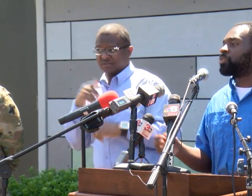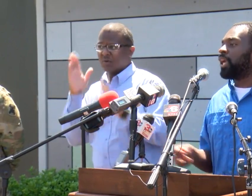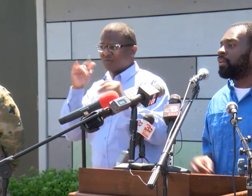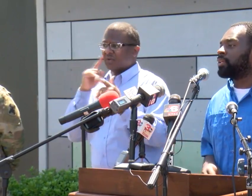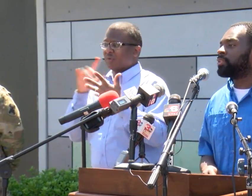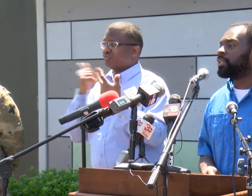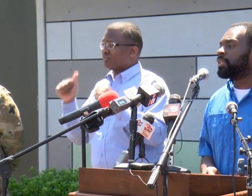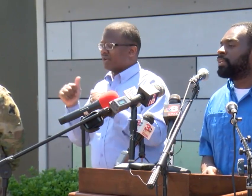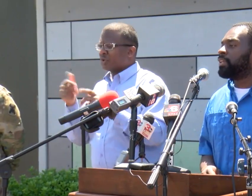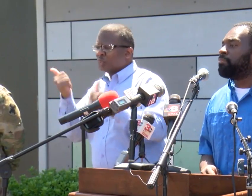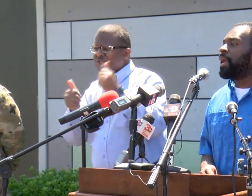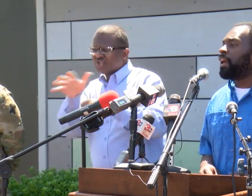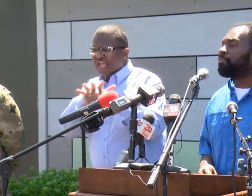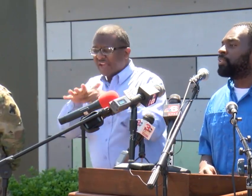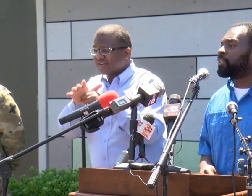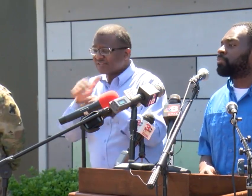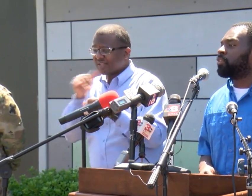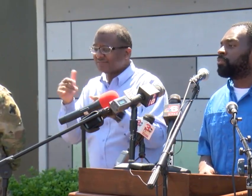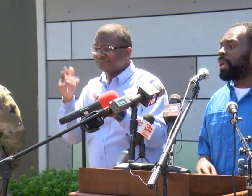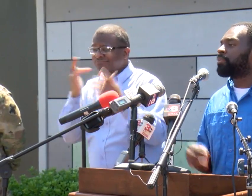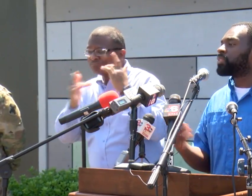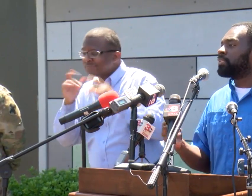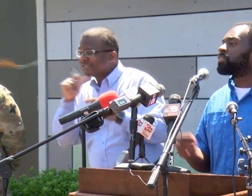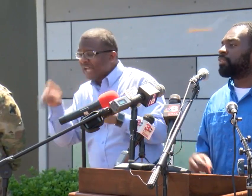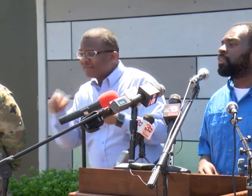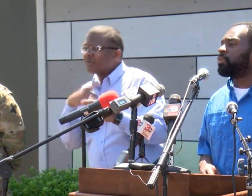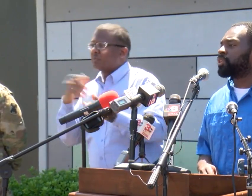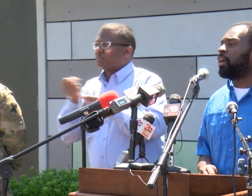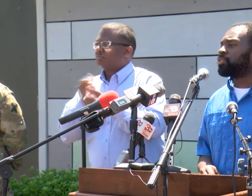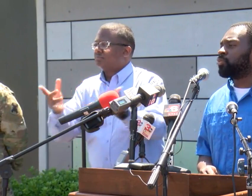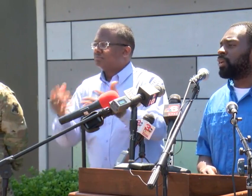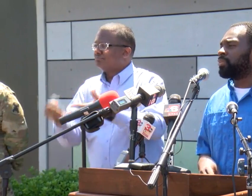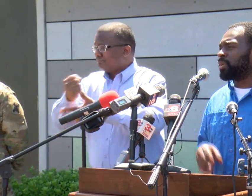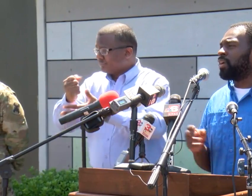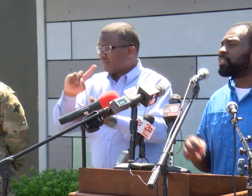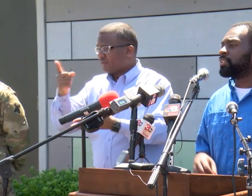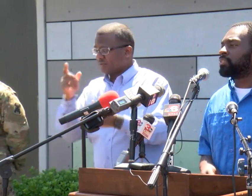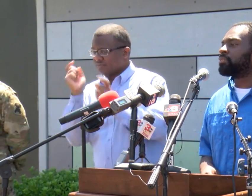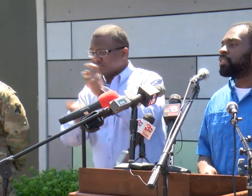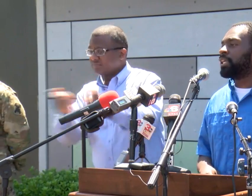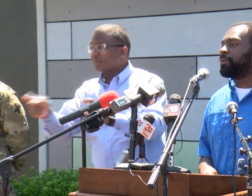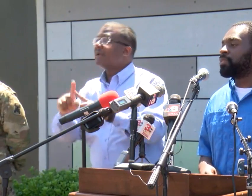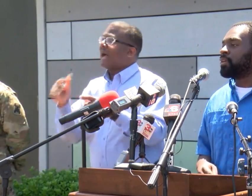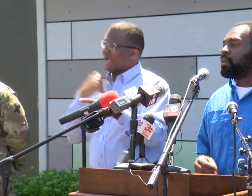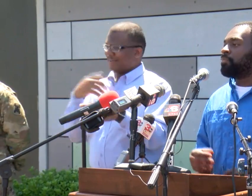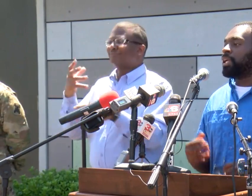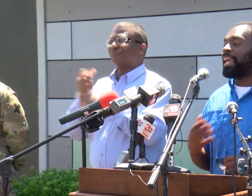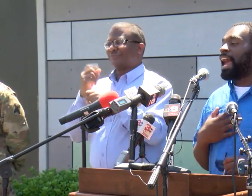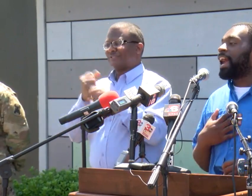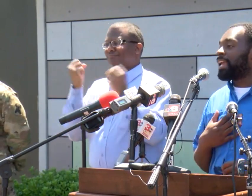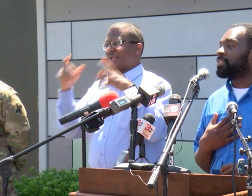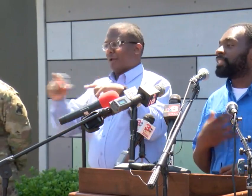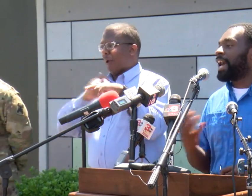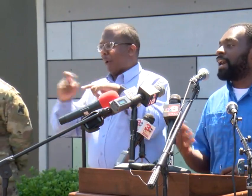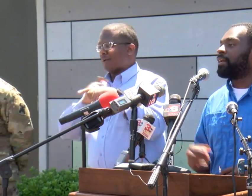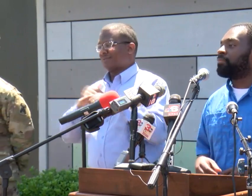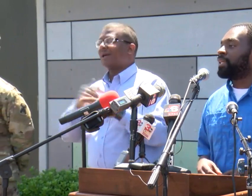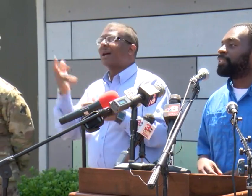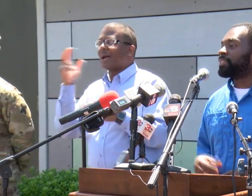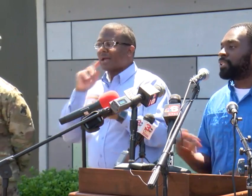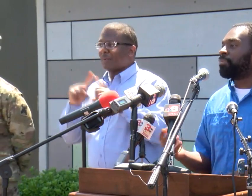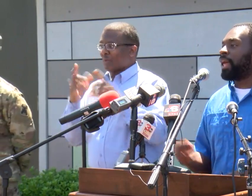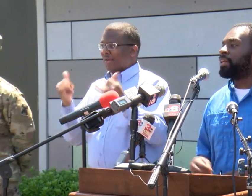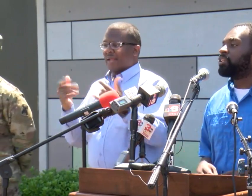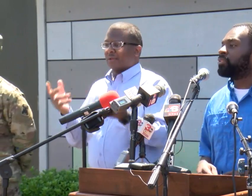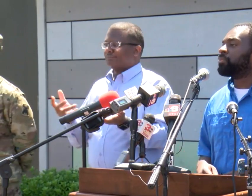prioritize those areas that may have been skipped over. But I received several of those calls as well, and we are sensitive to that. But again, our hands are tied